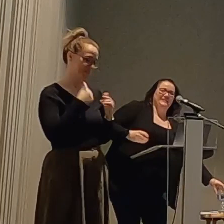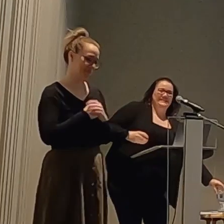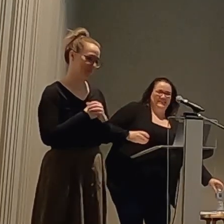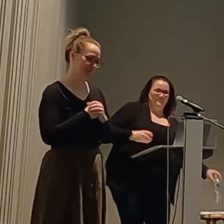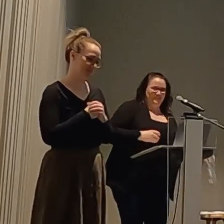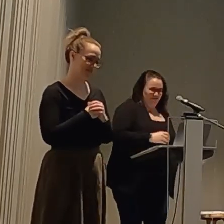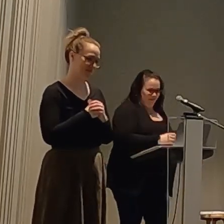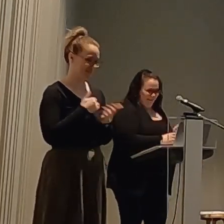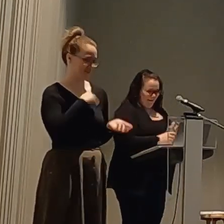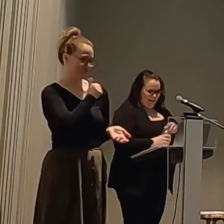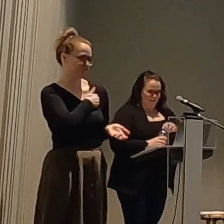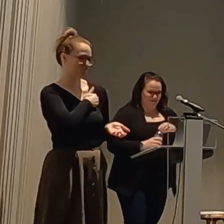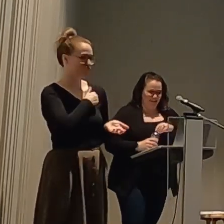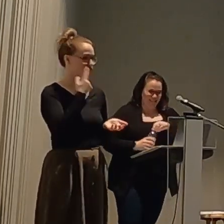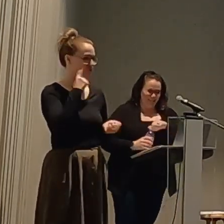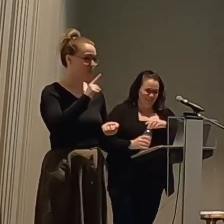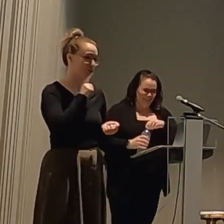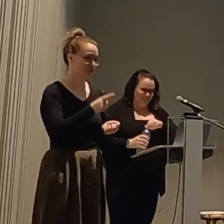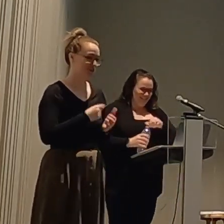A little feisty for sure.